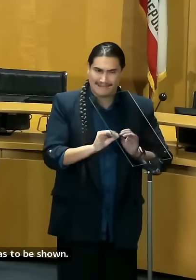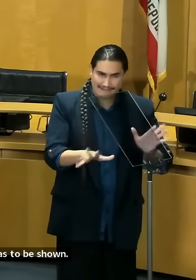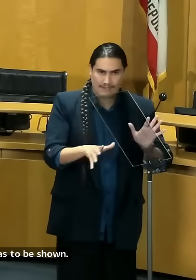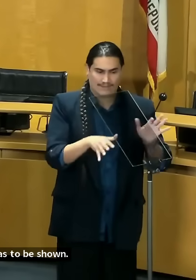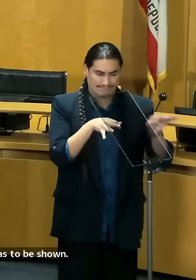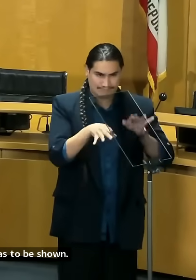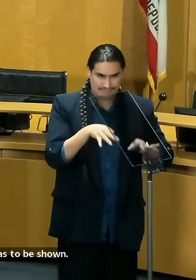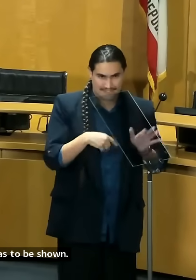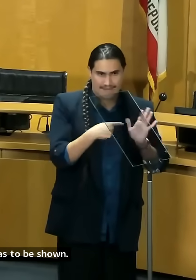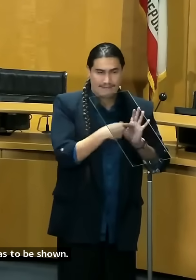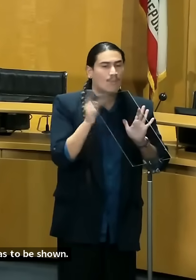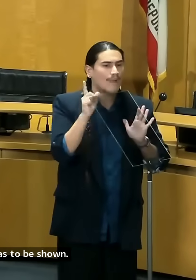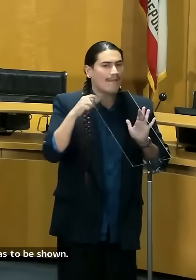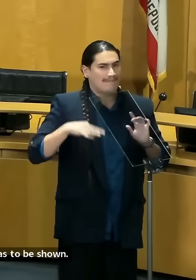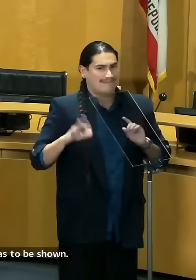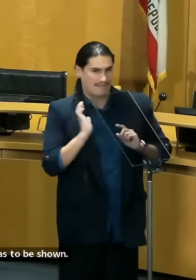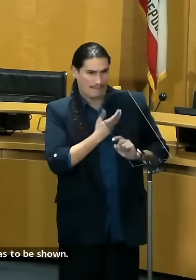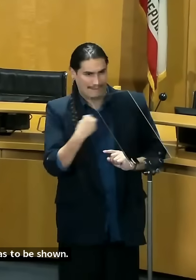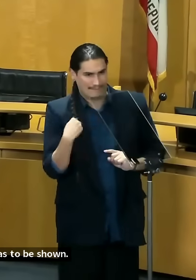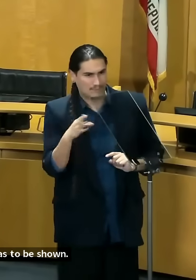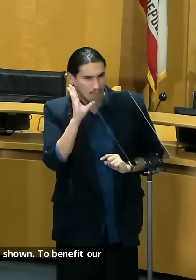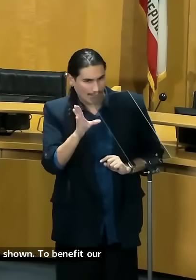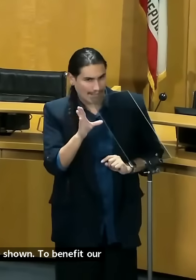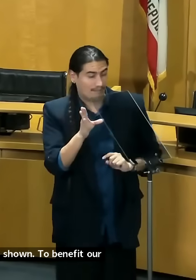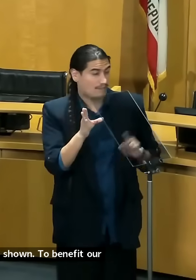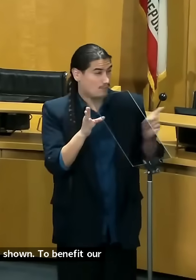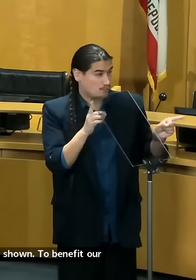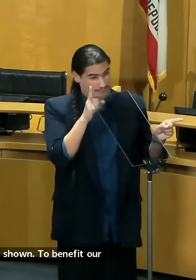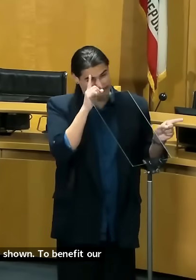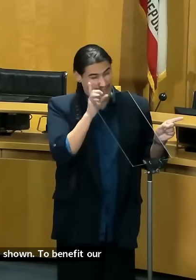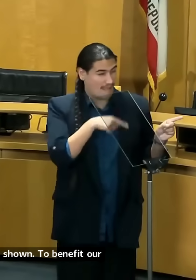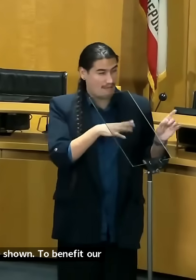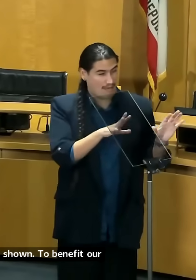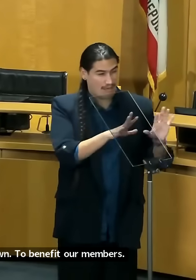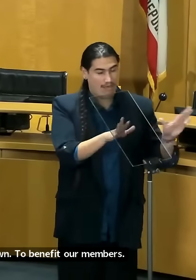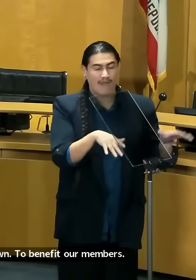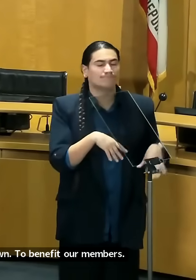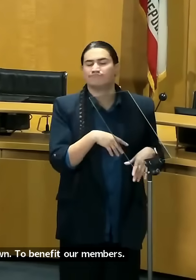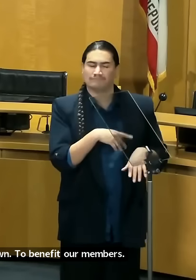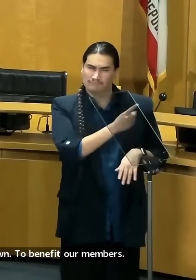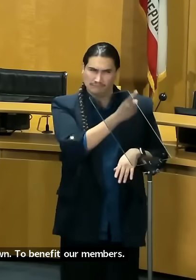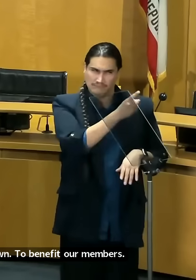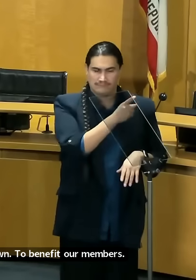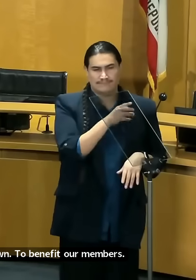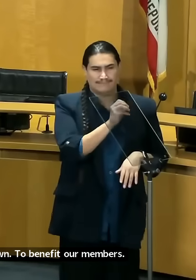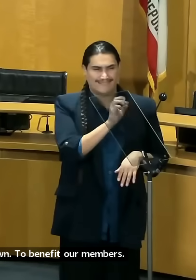benefit our members. You could just forget that right now, misters and ma'am.